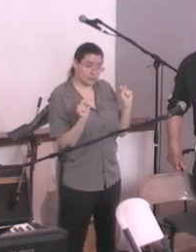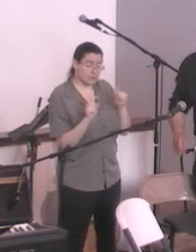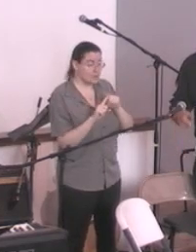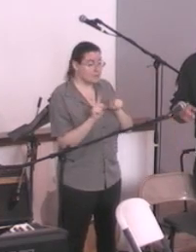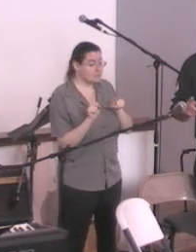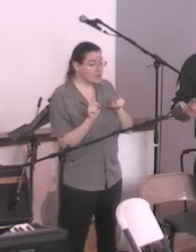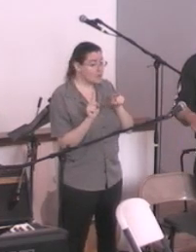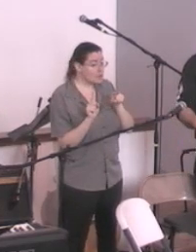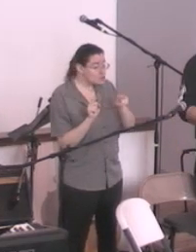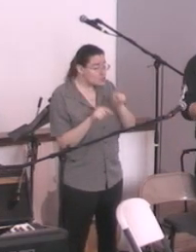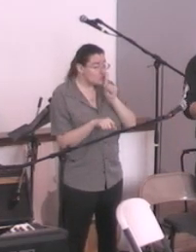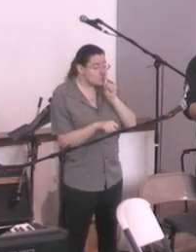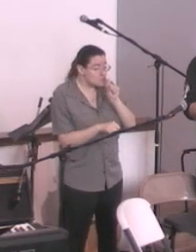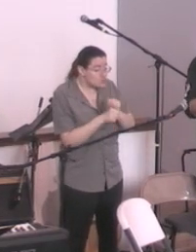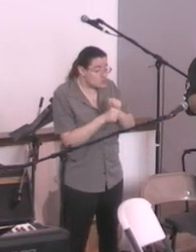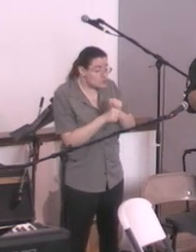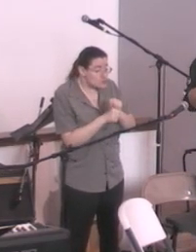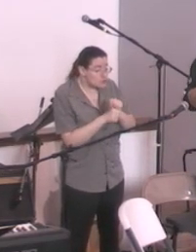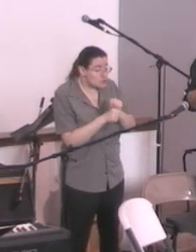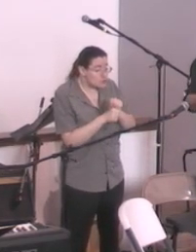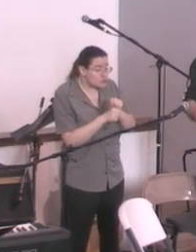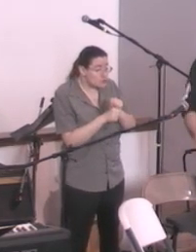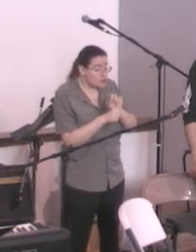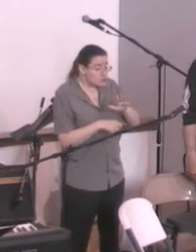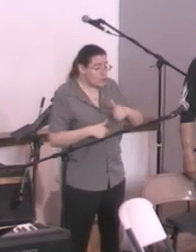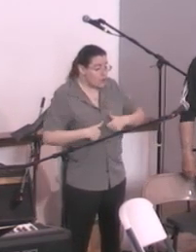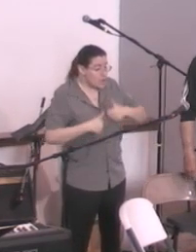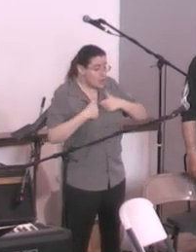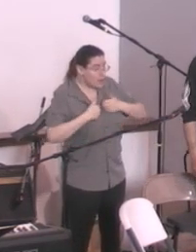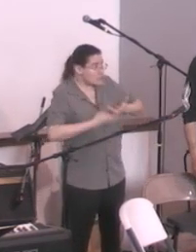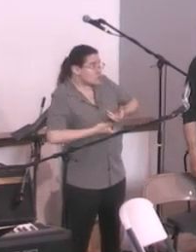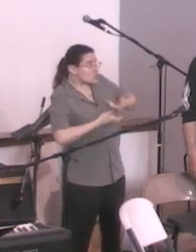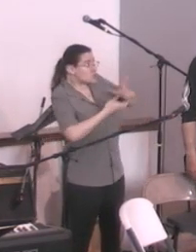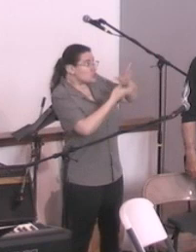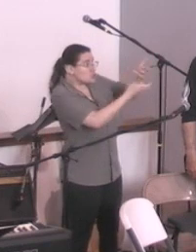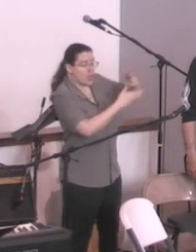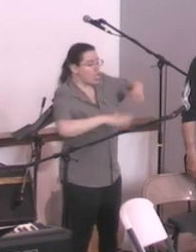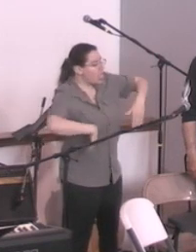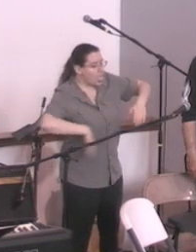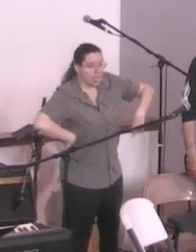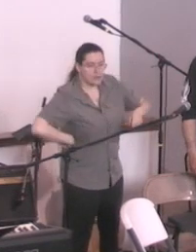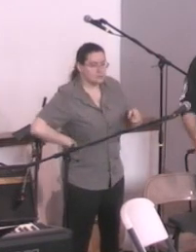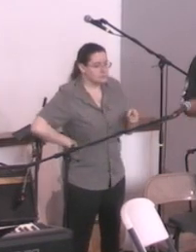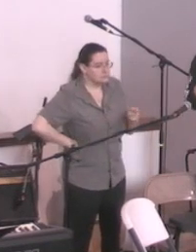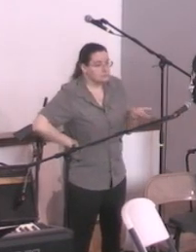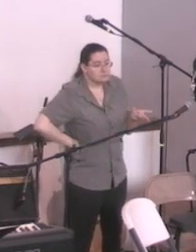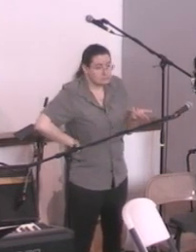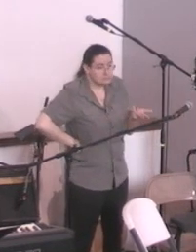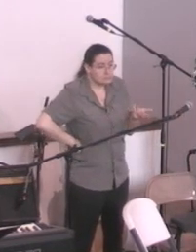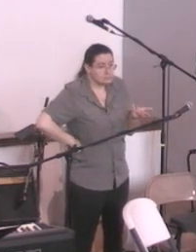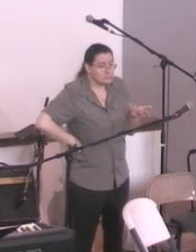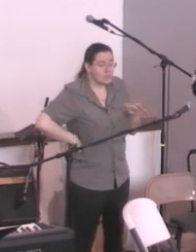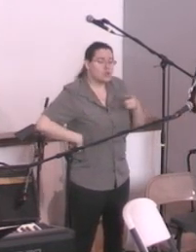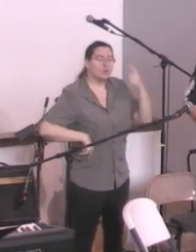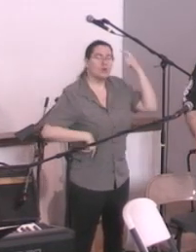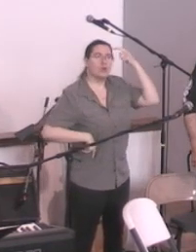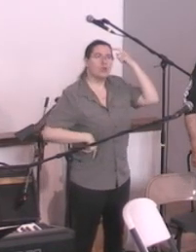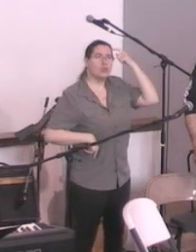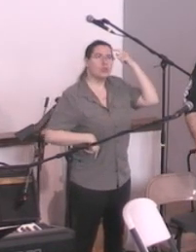but you've never truly turned your life over to Jesus Christ. It was just a head